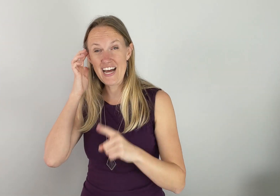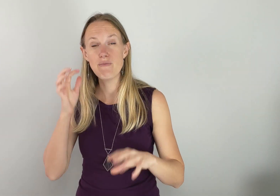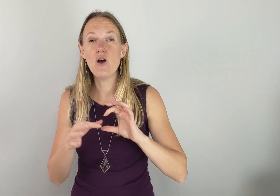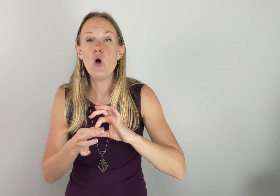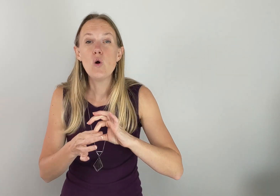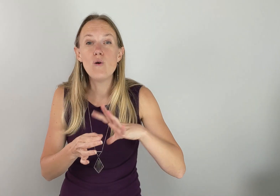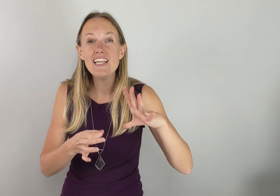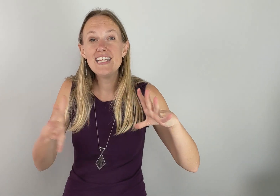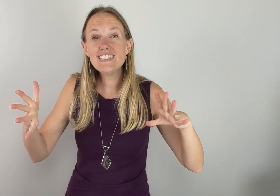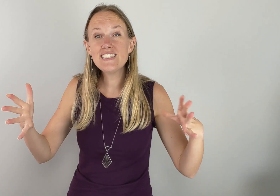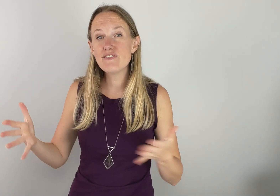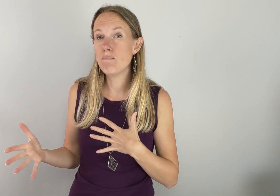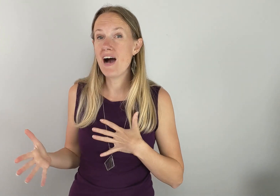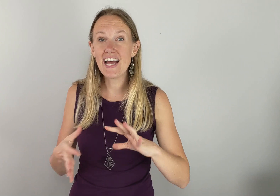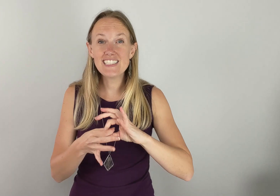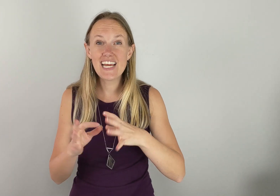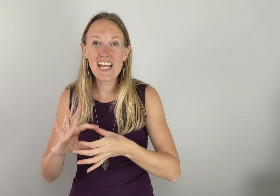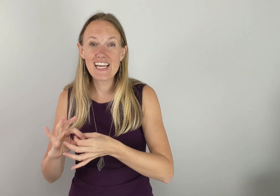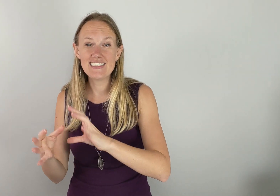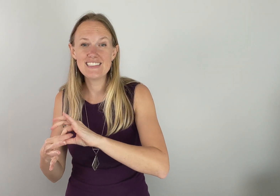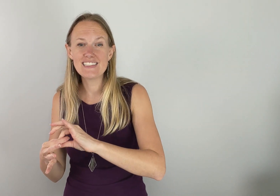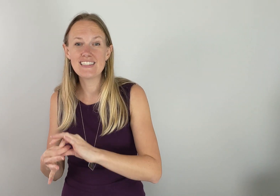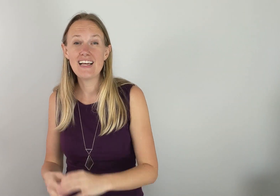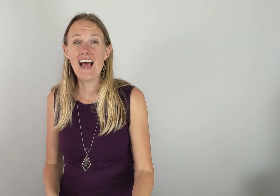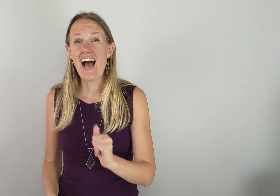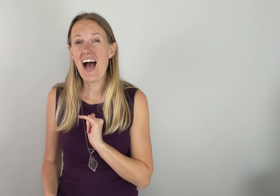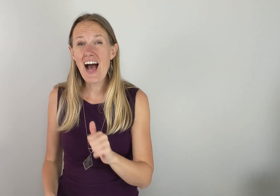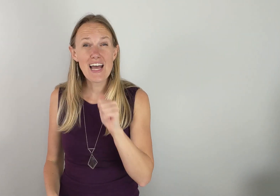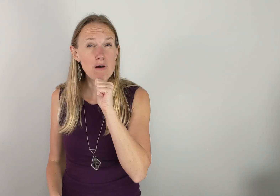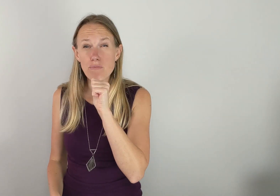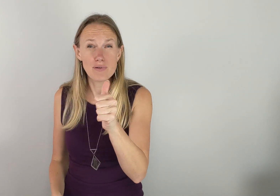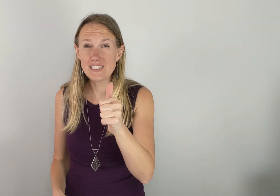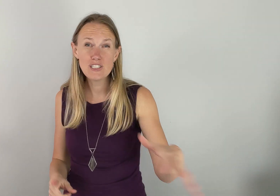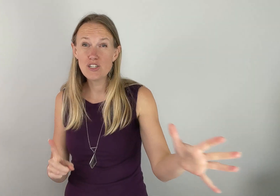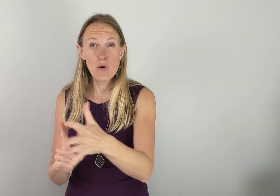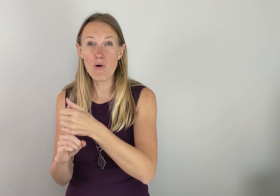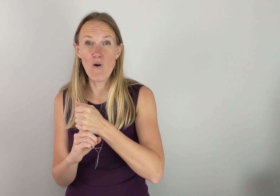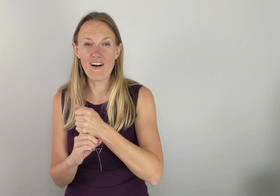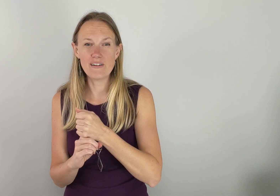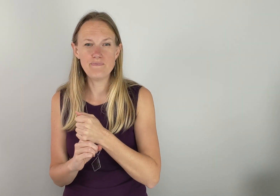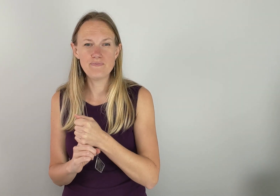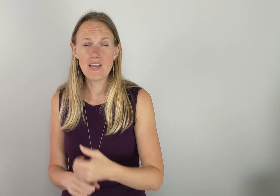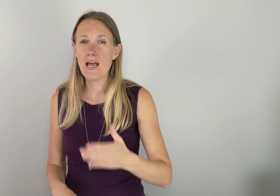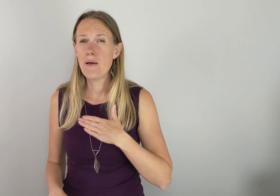time. Released from my chains, I'm a prisoner no more.